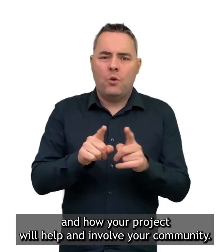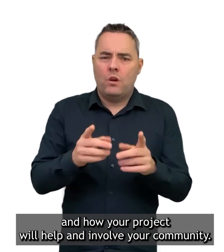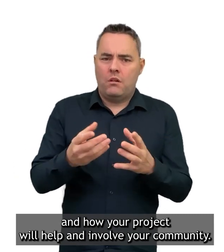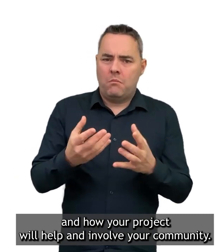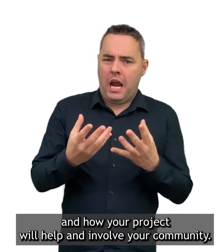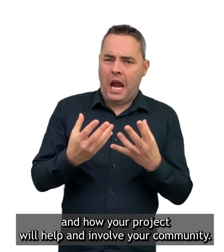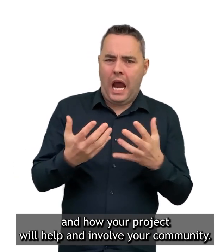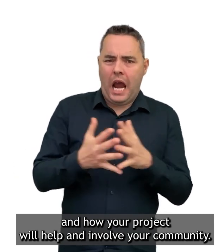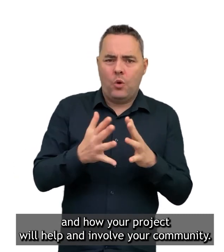community.